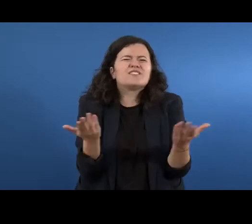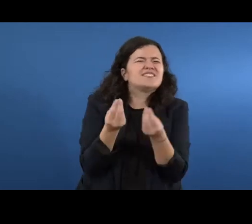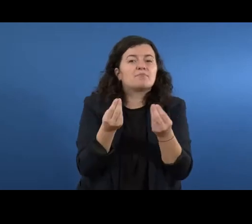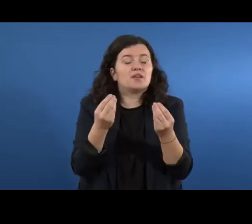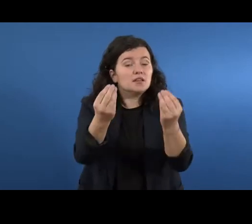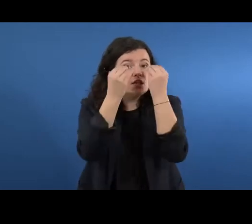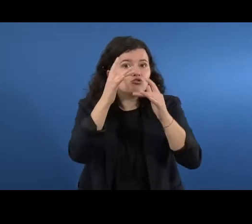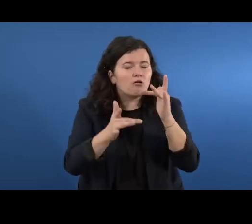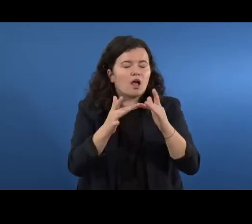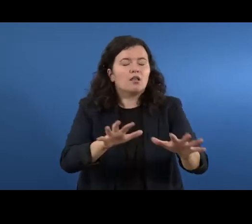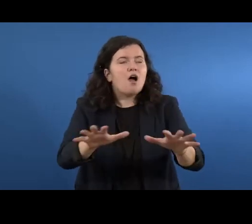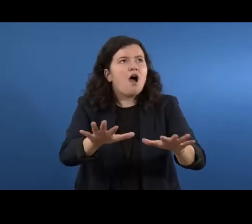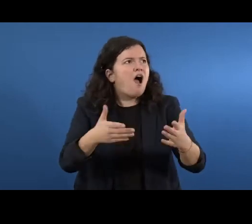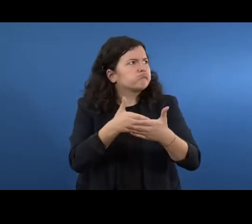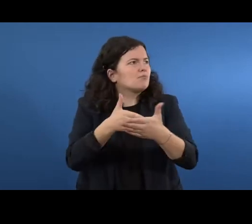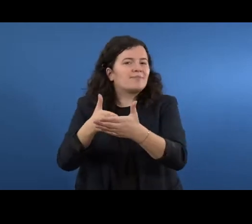example.